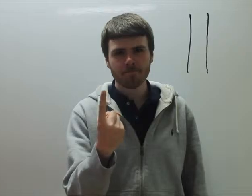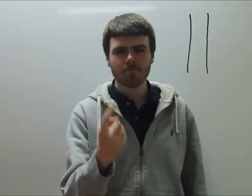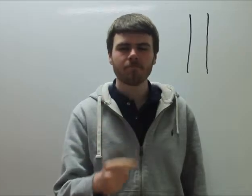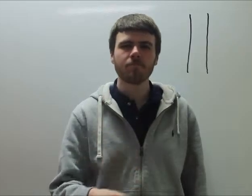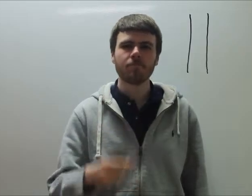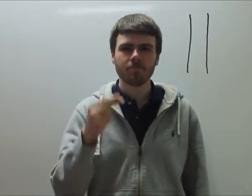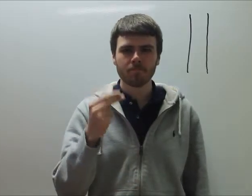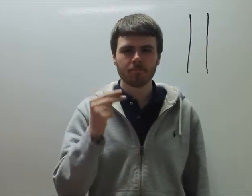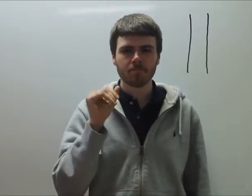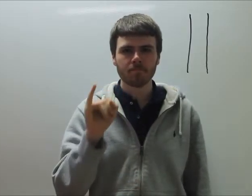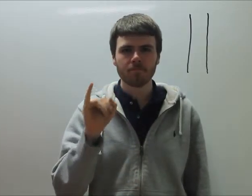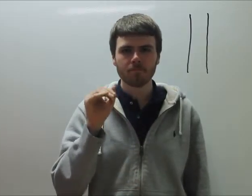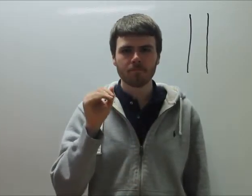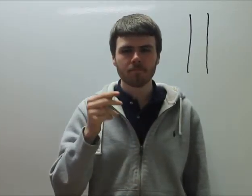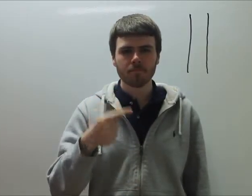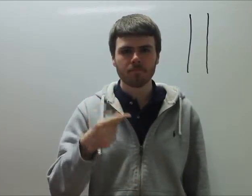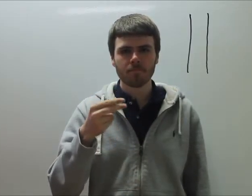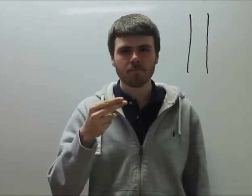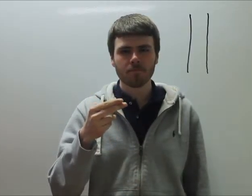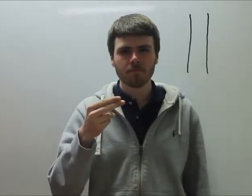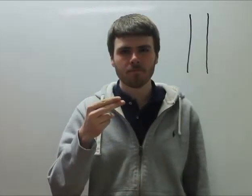11. The higher